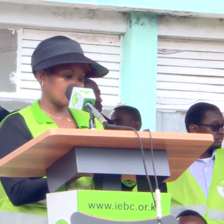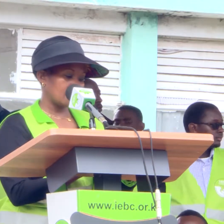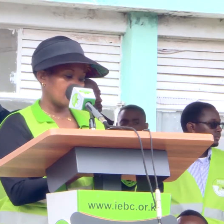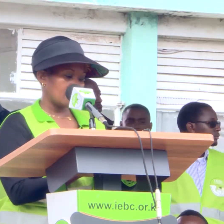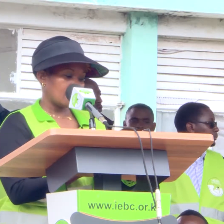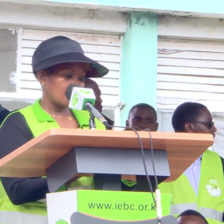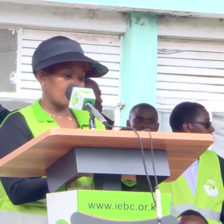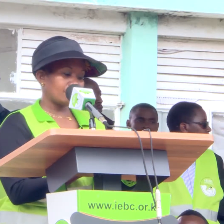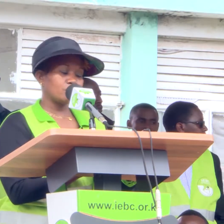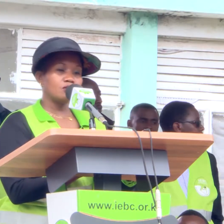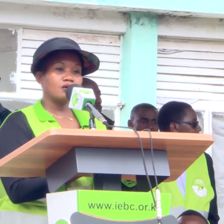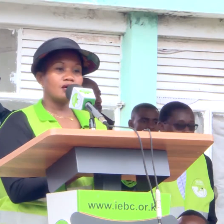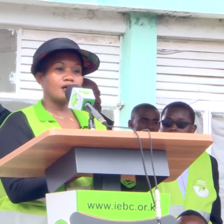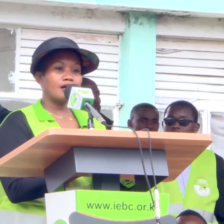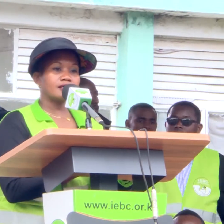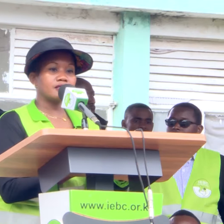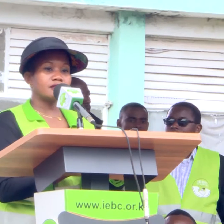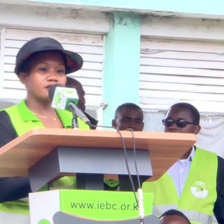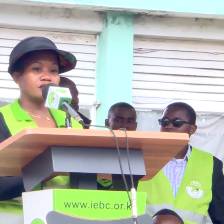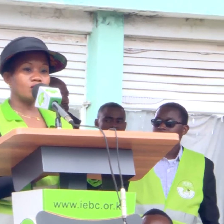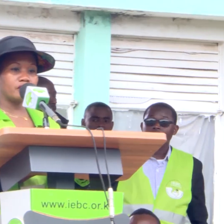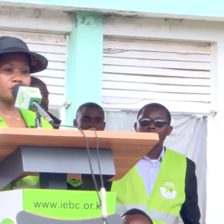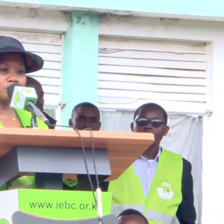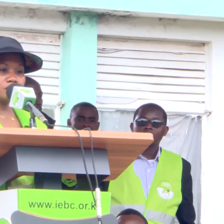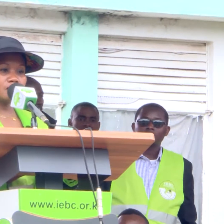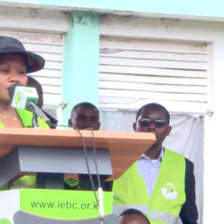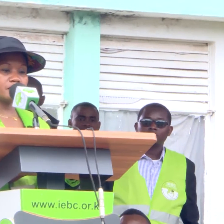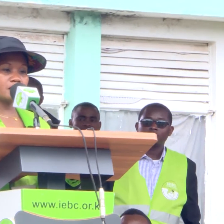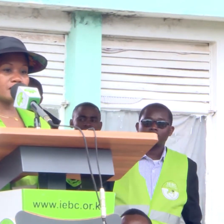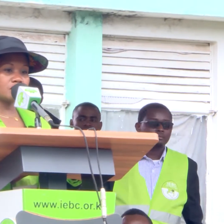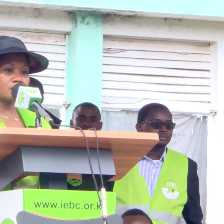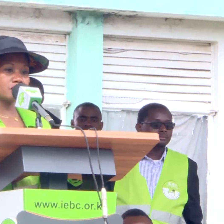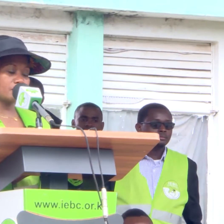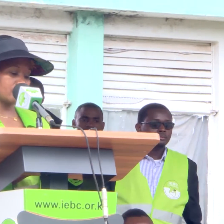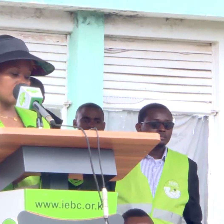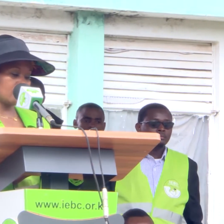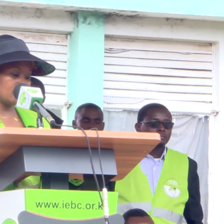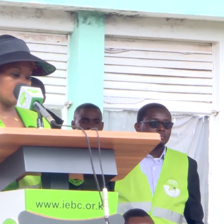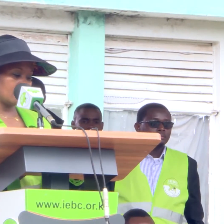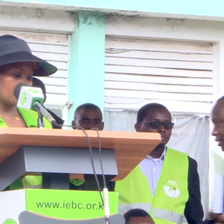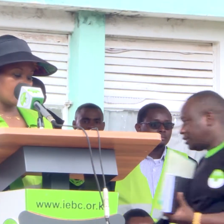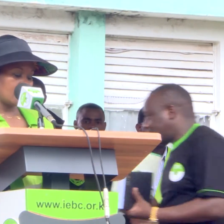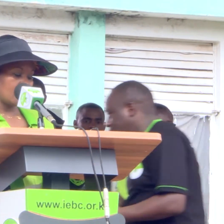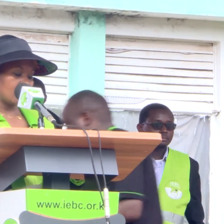Kasait. Alafu, acting CEO wetu, Mr. Marjan, Hussein Marjan.